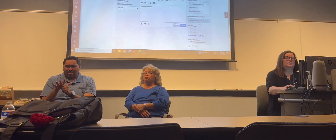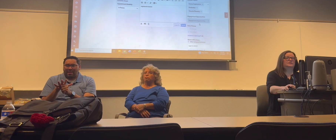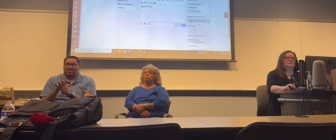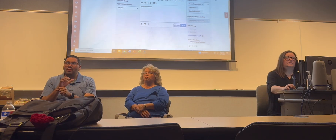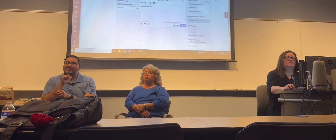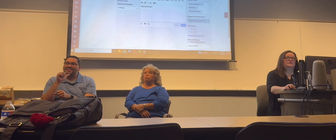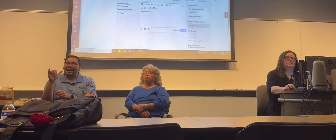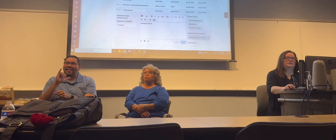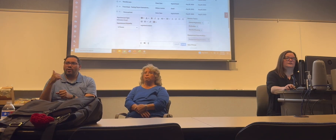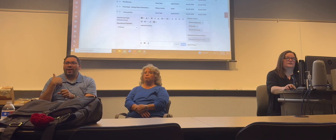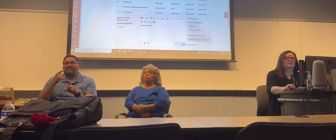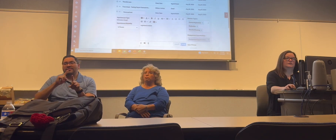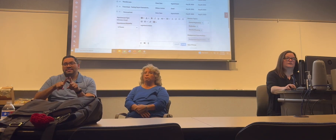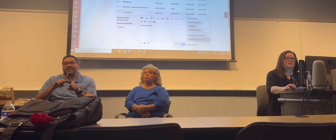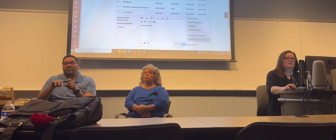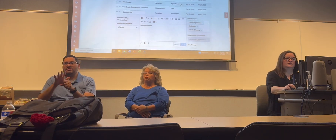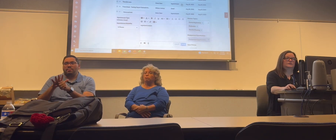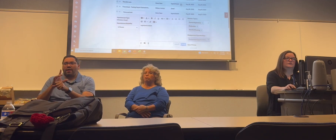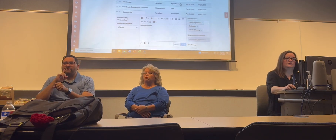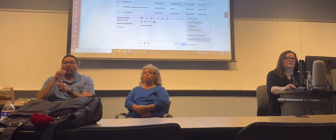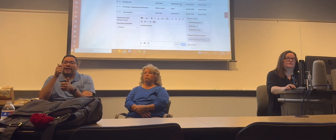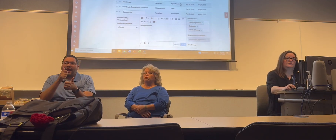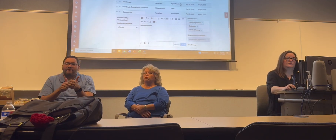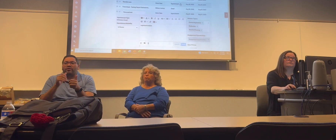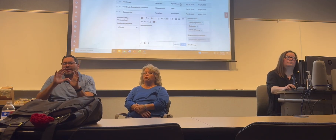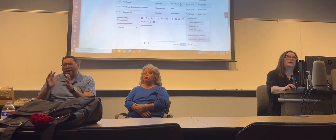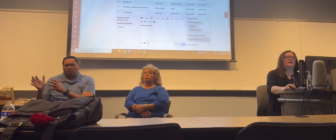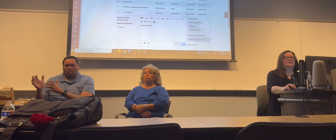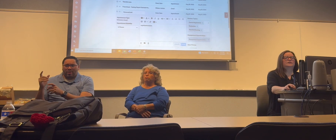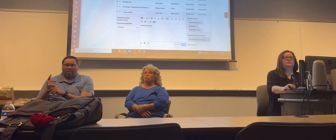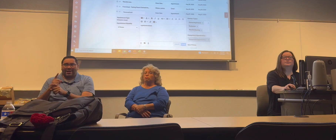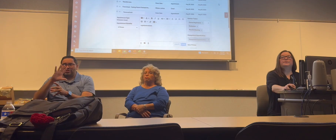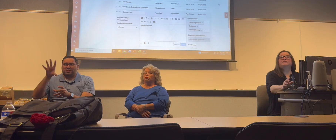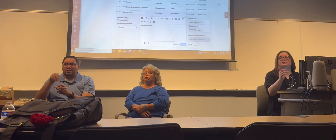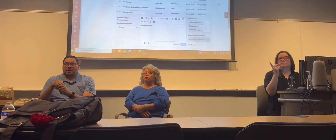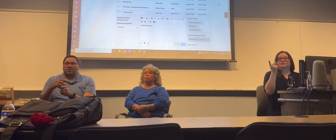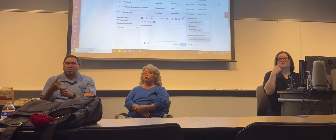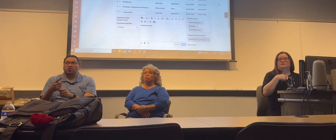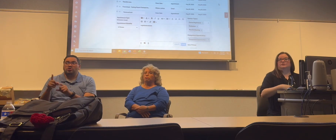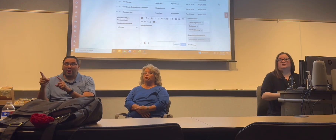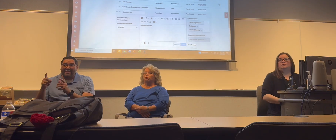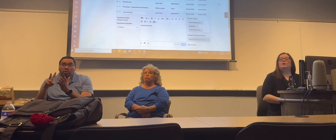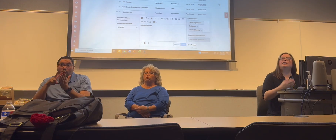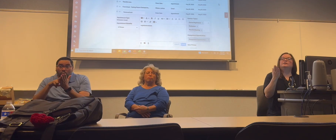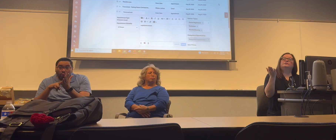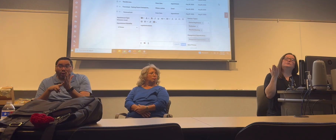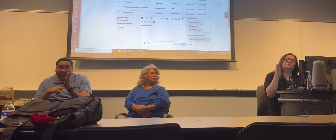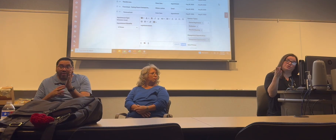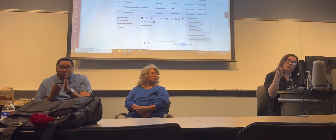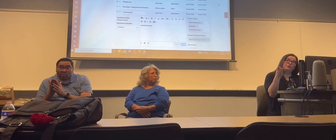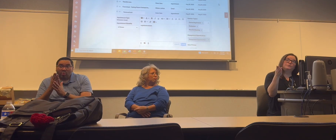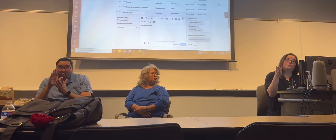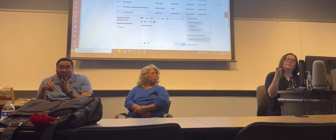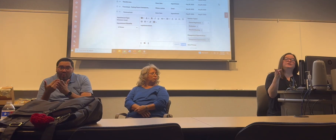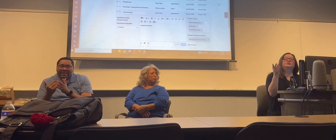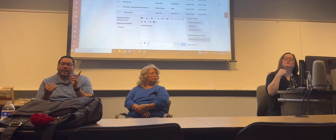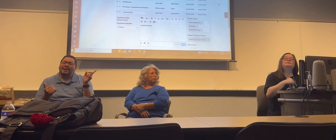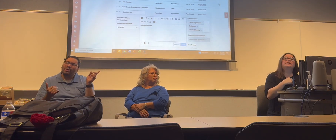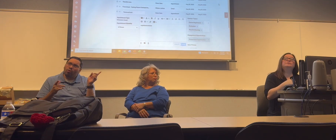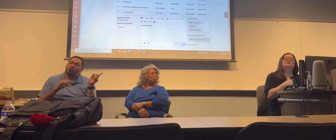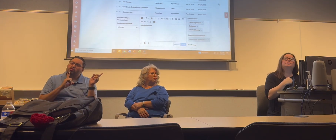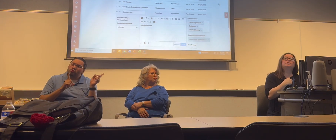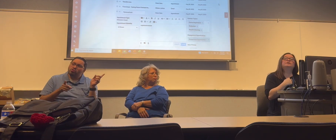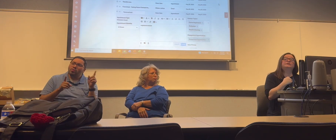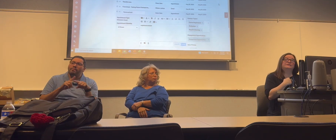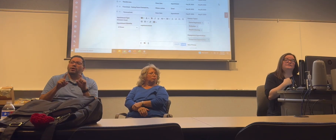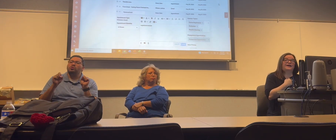not like we have a different spot for each of the categories. Right. So you would have to But- read through. the Well, whole thing. true, but you would be